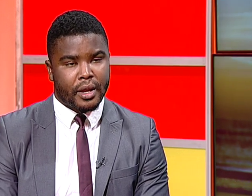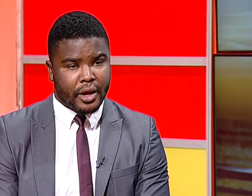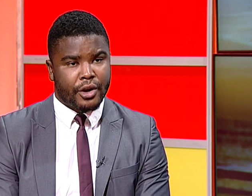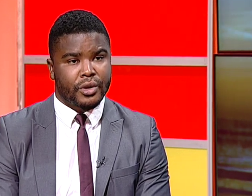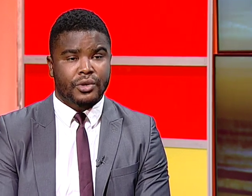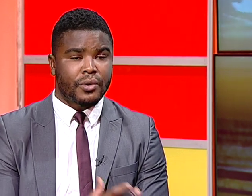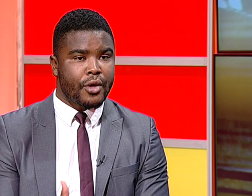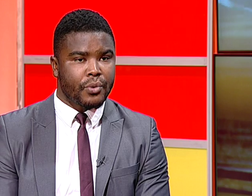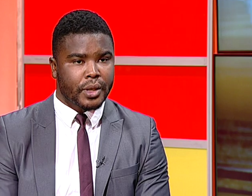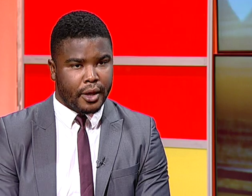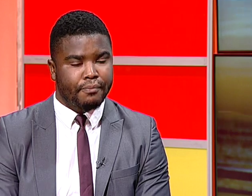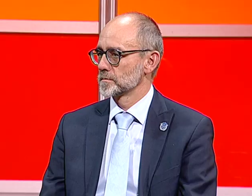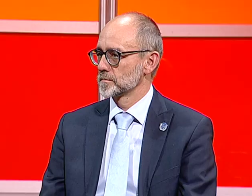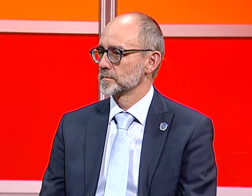the country and also around the world here?